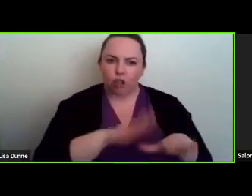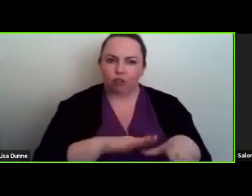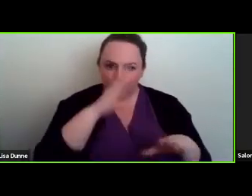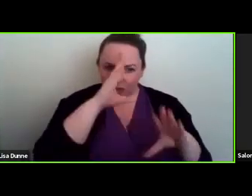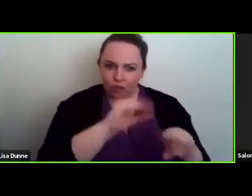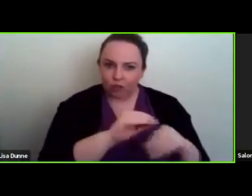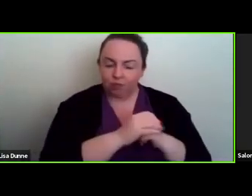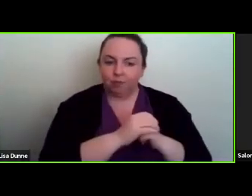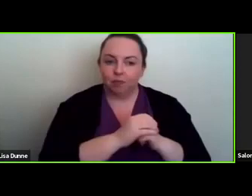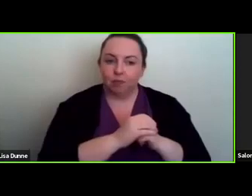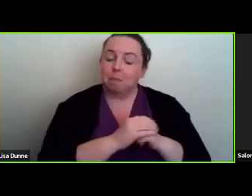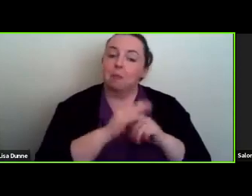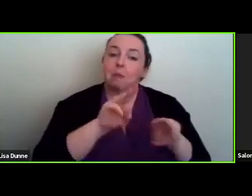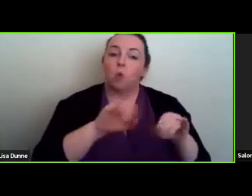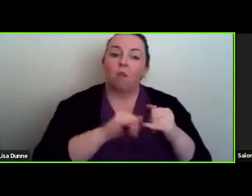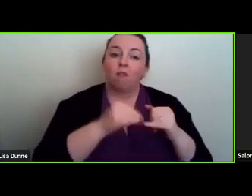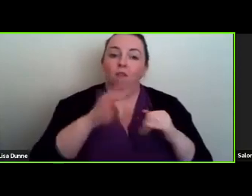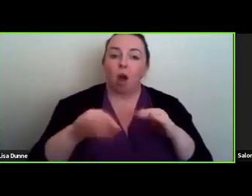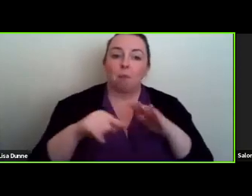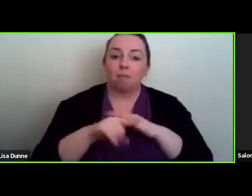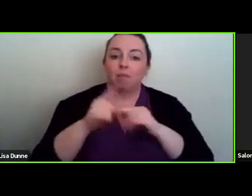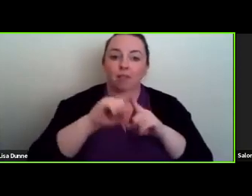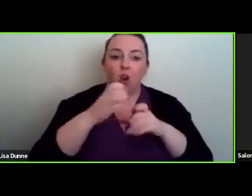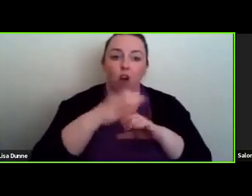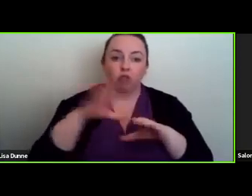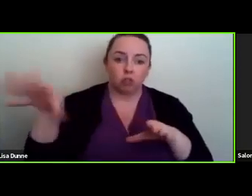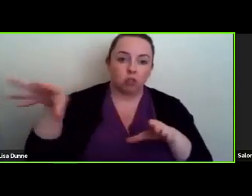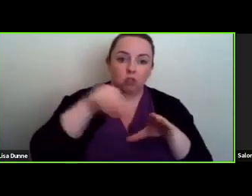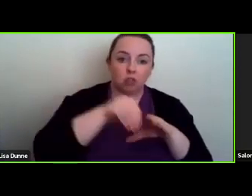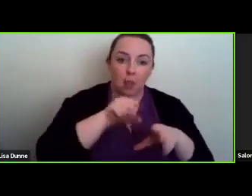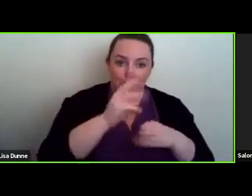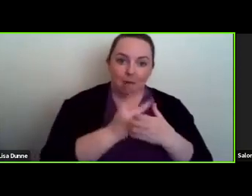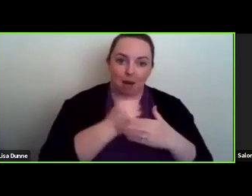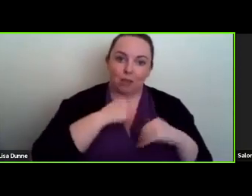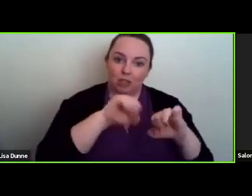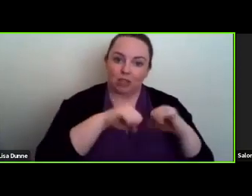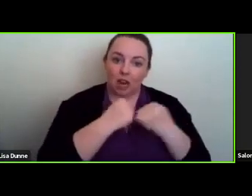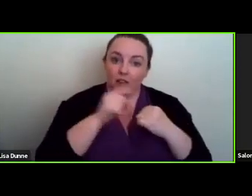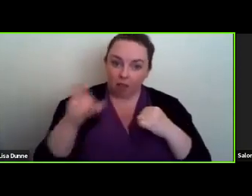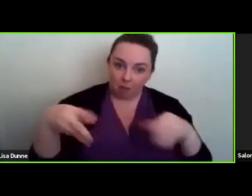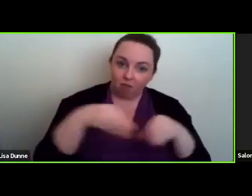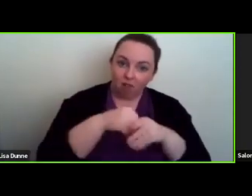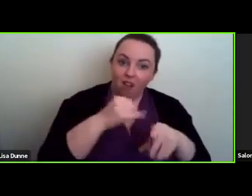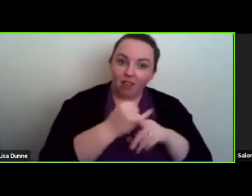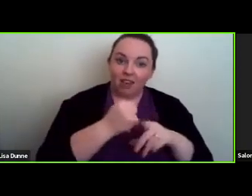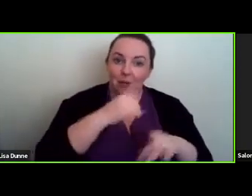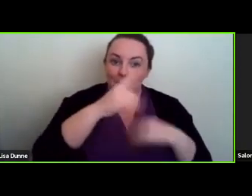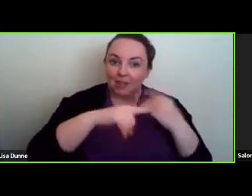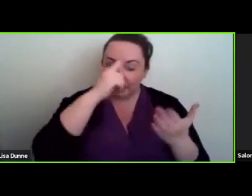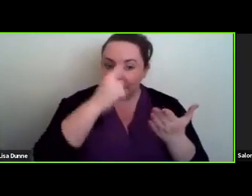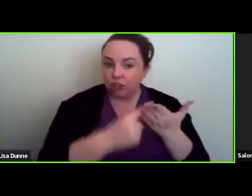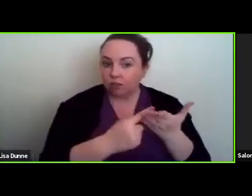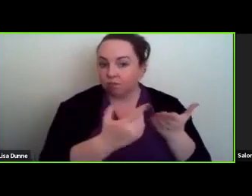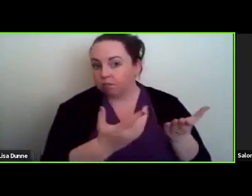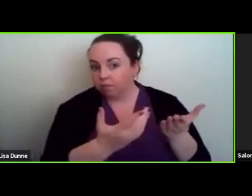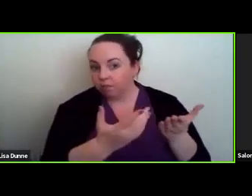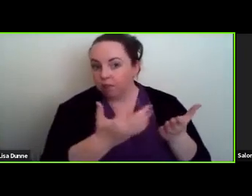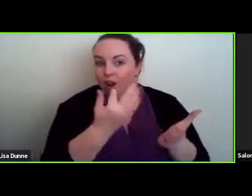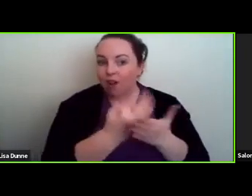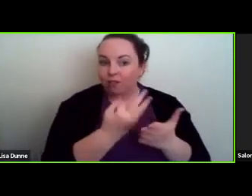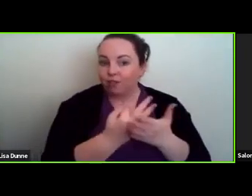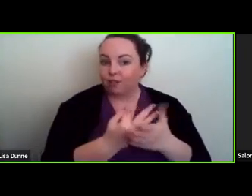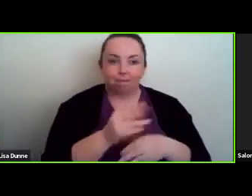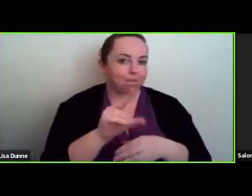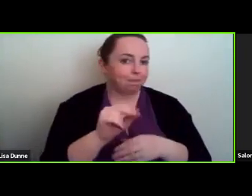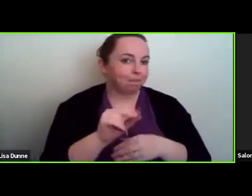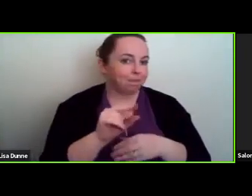people from the migrant background who have now become part of our society to be part of this decision making? Quite often, they are not